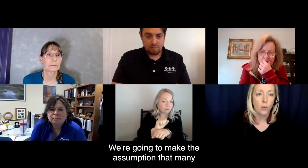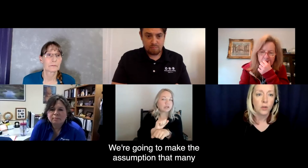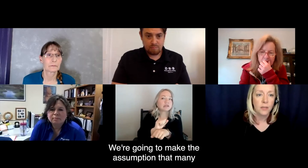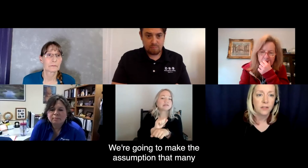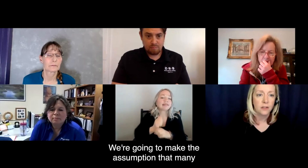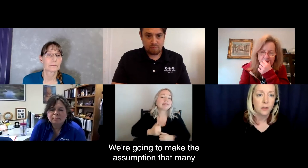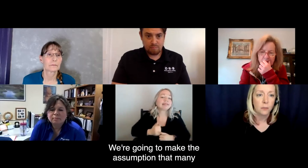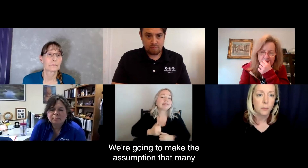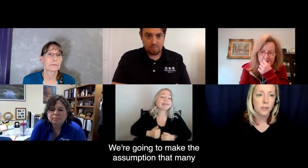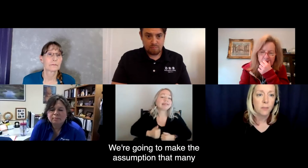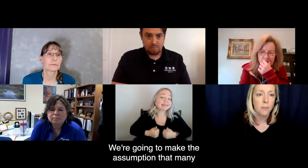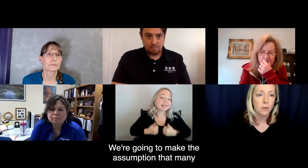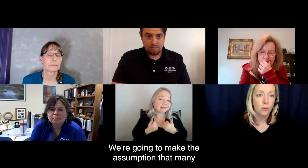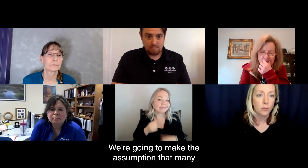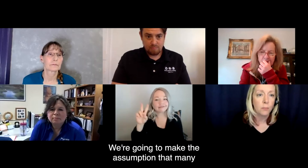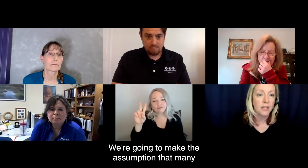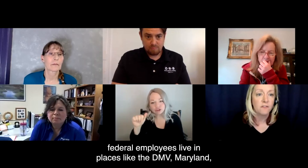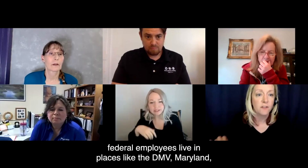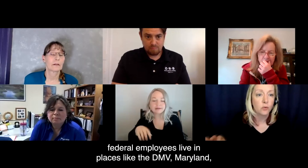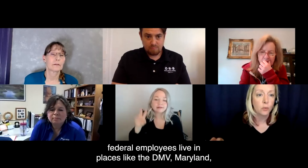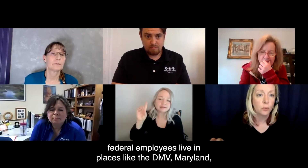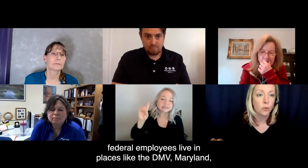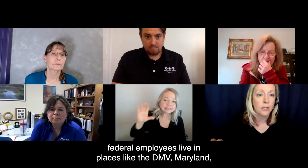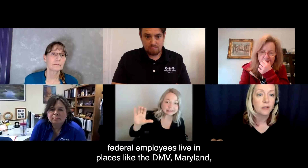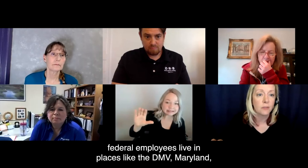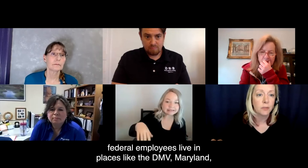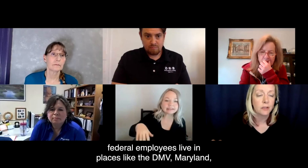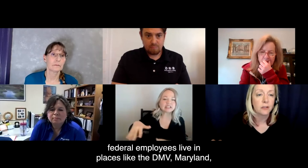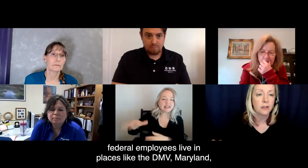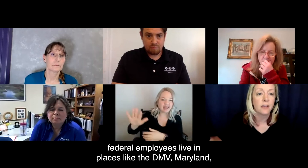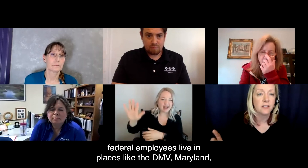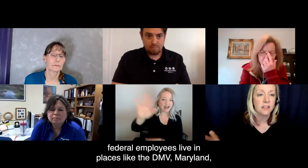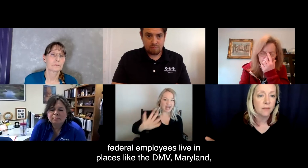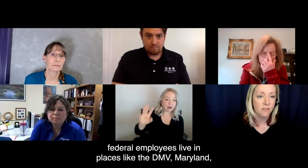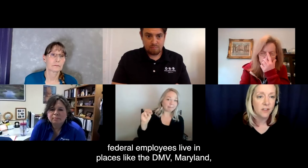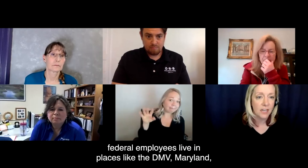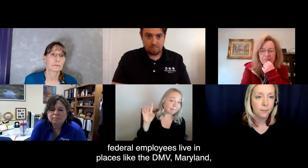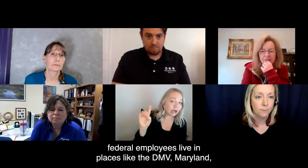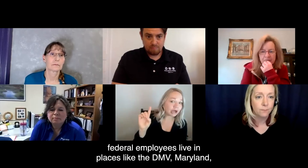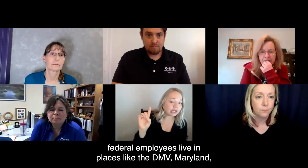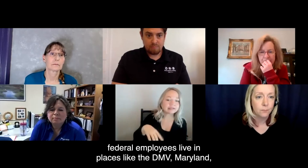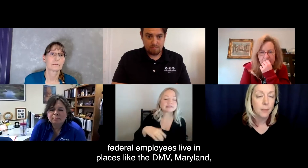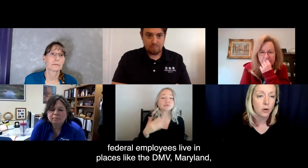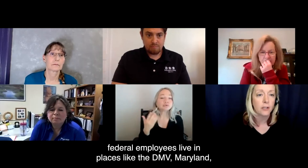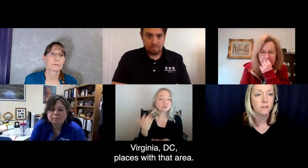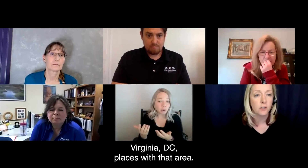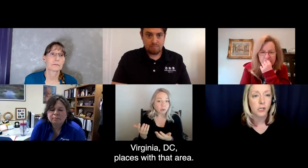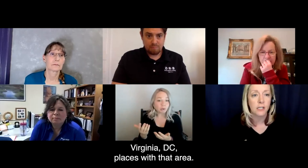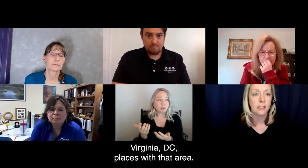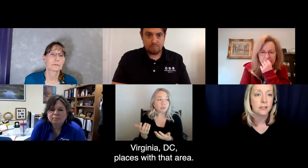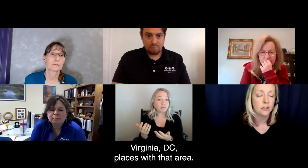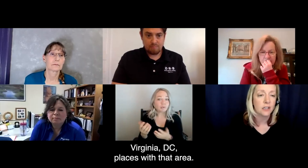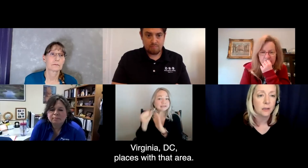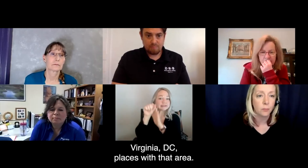We're going to make the assumption that many federal employees live in places like the DMV, Maryland,